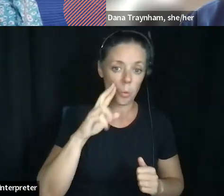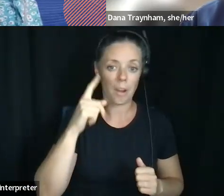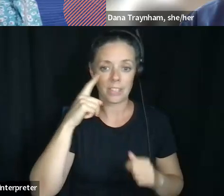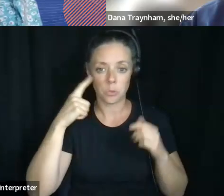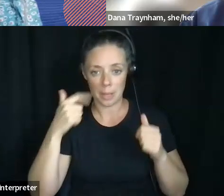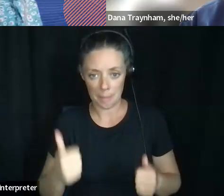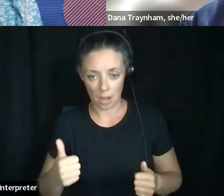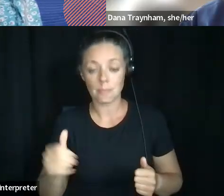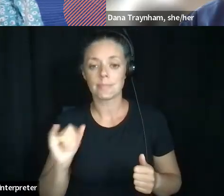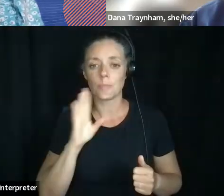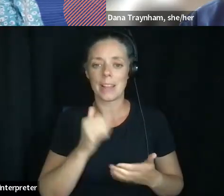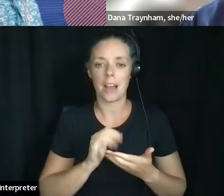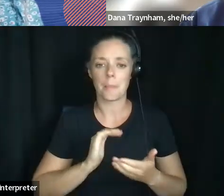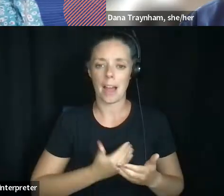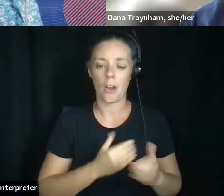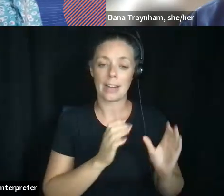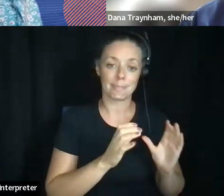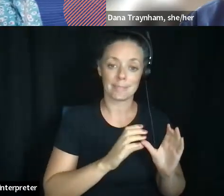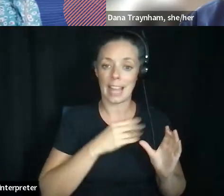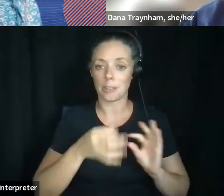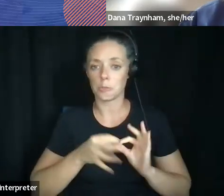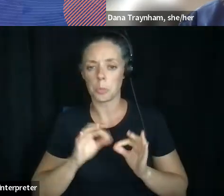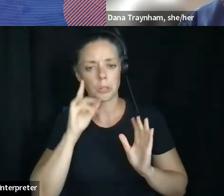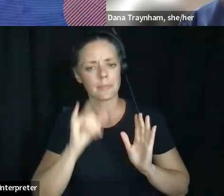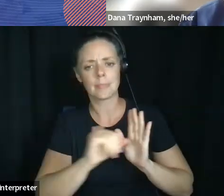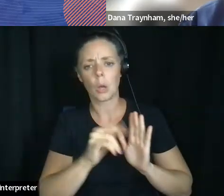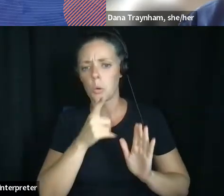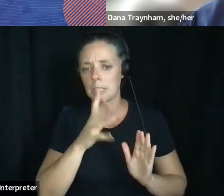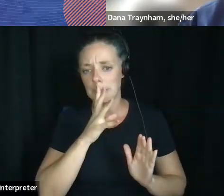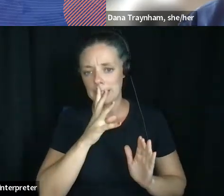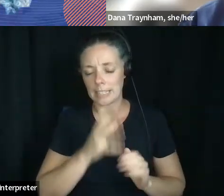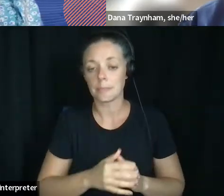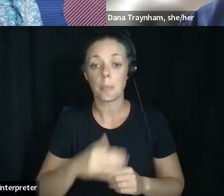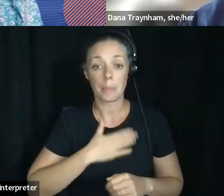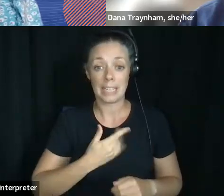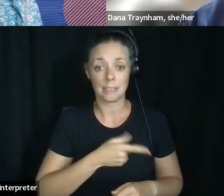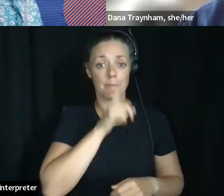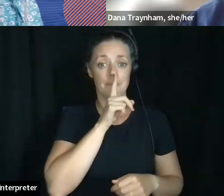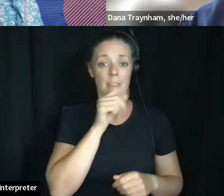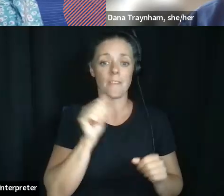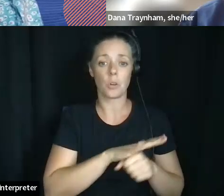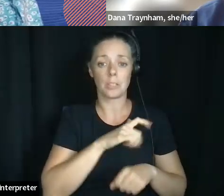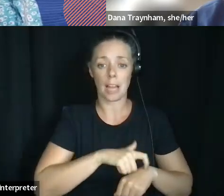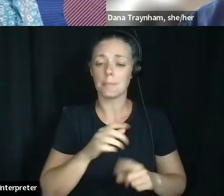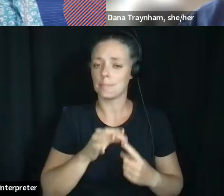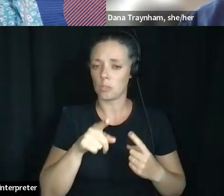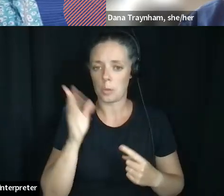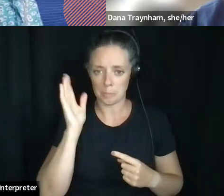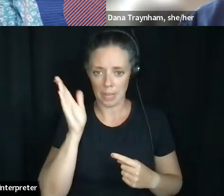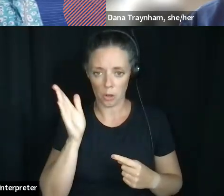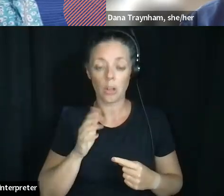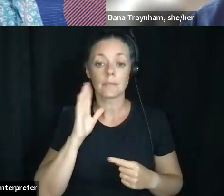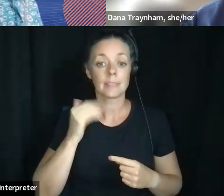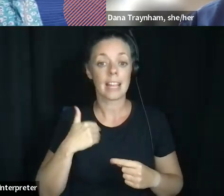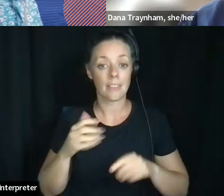who is speaking on the screen. Please stay muted at all times unless you are the speaker. And we do have a chat box that will be used throughout the session